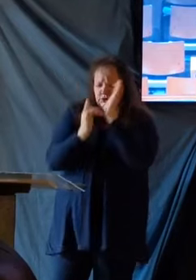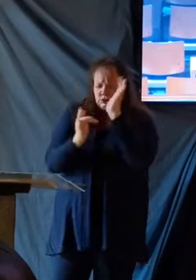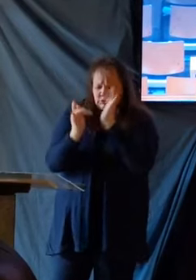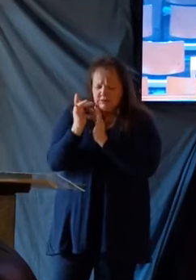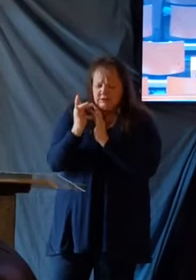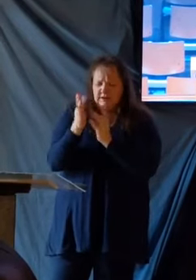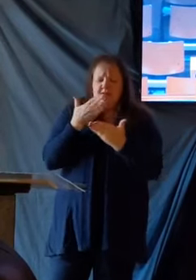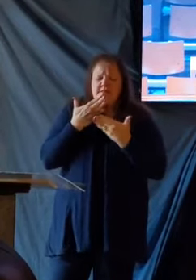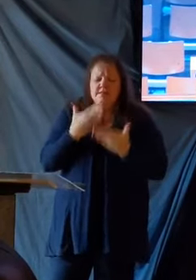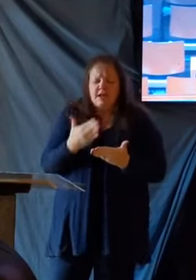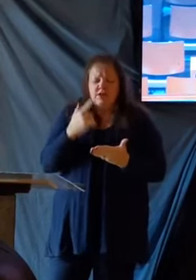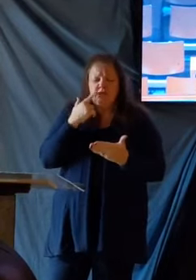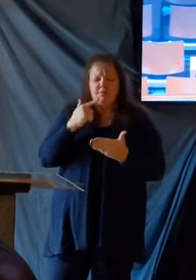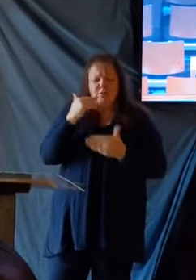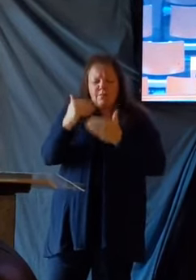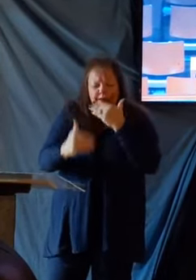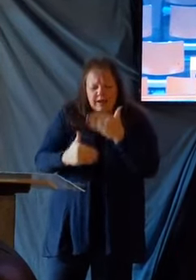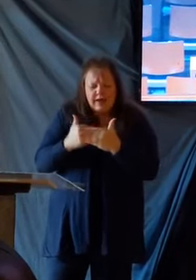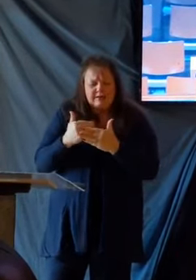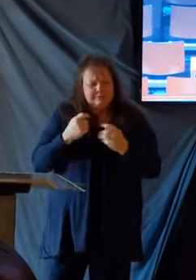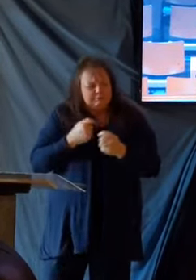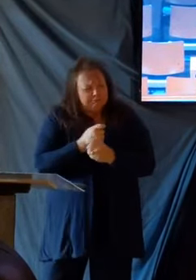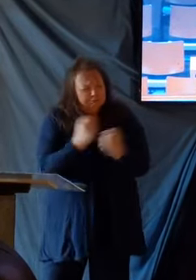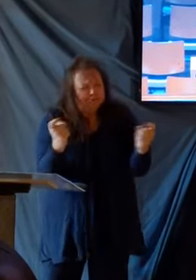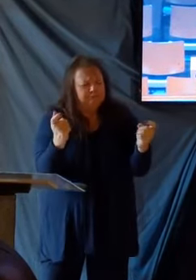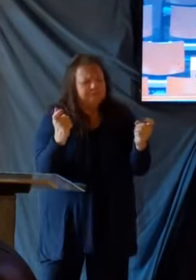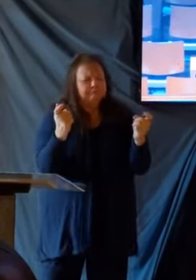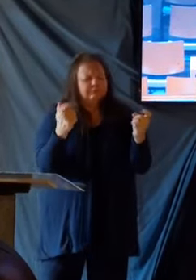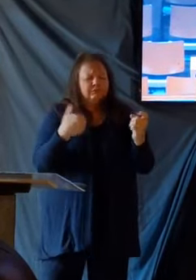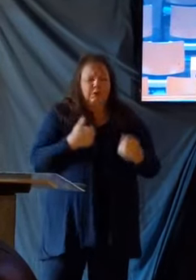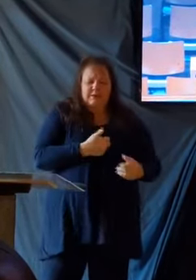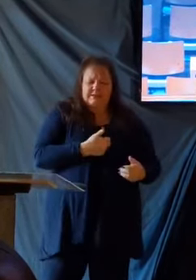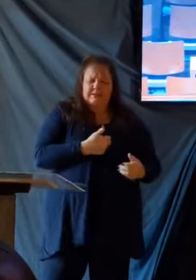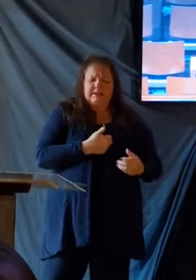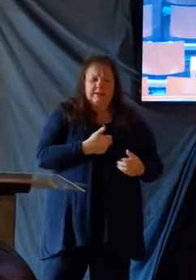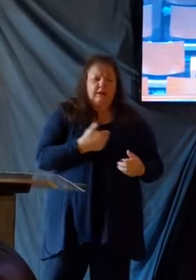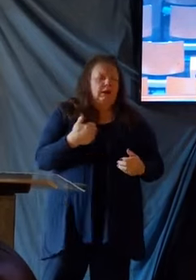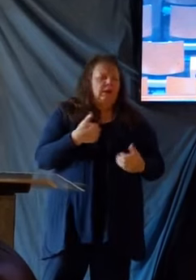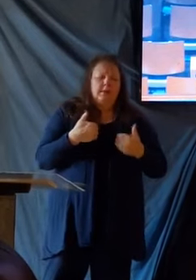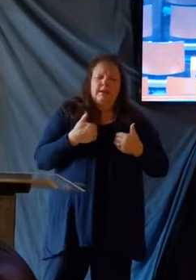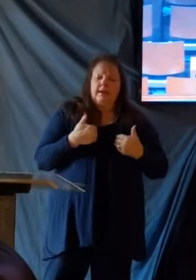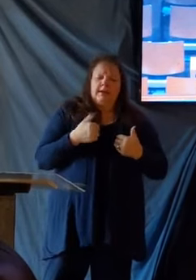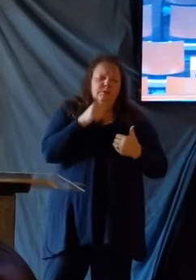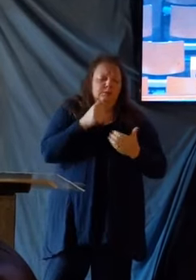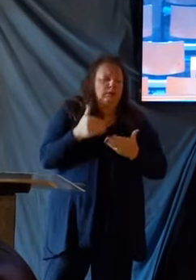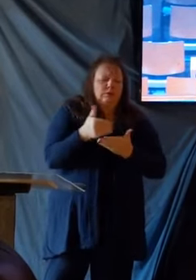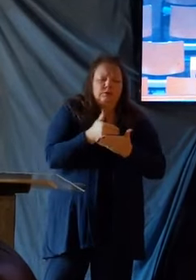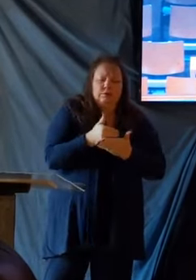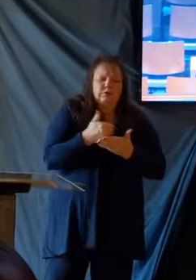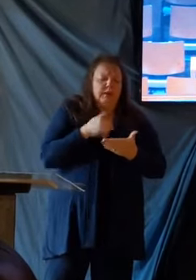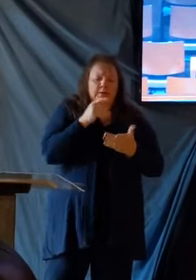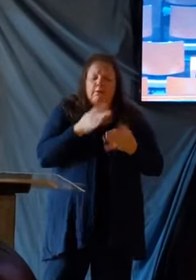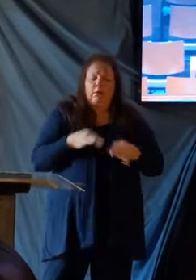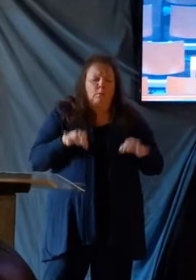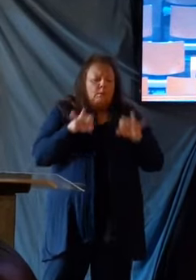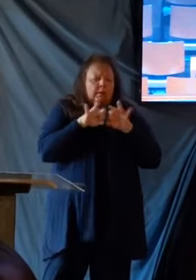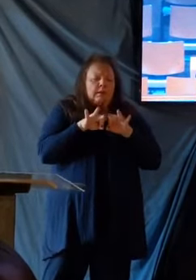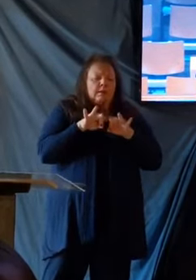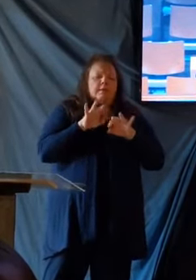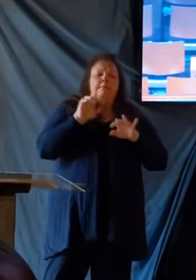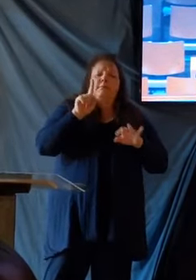Thank you for the grace that brought salvation to each one of us. Lord, we are unworthy and undeserving, but because